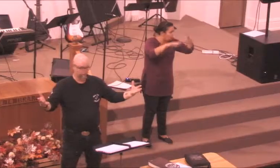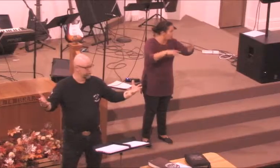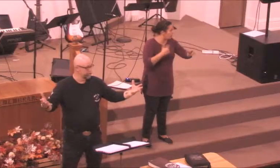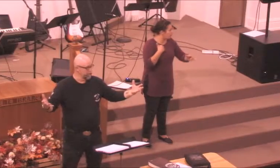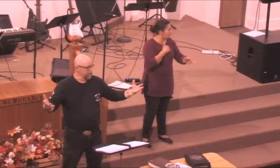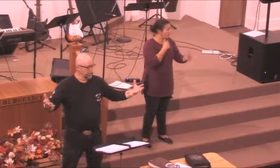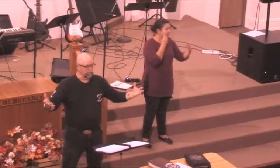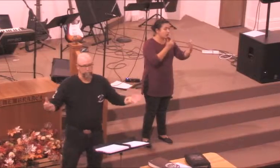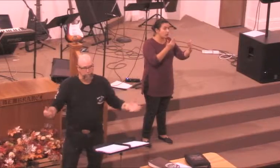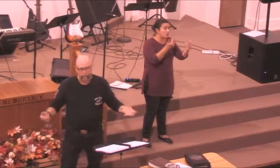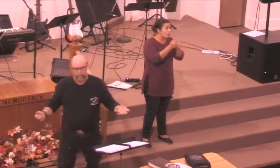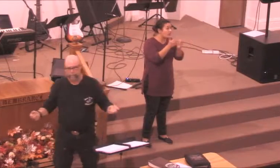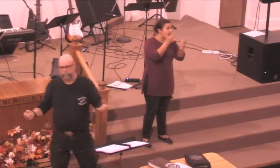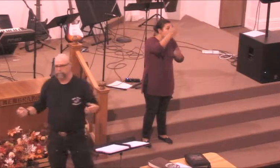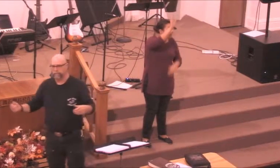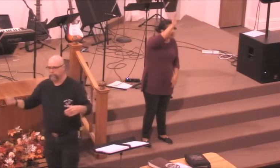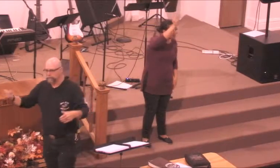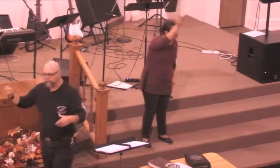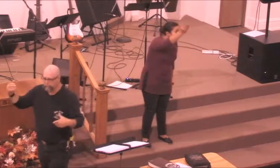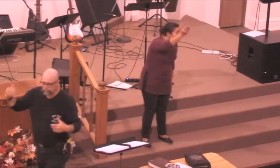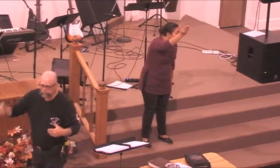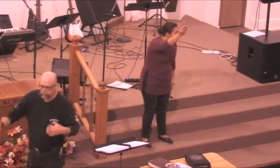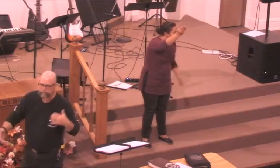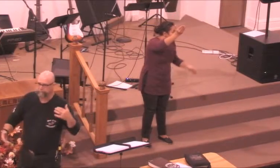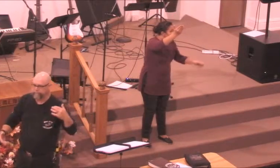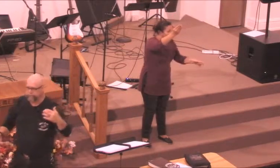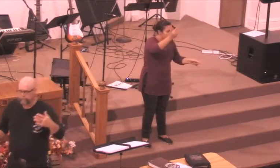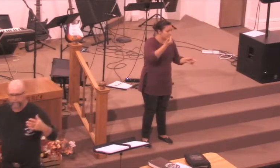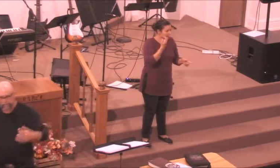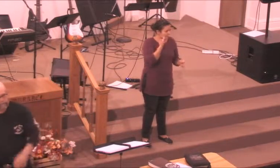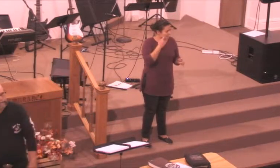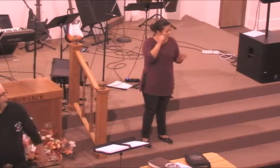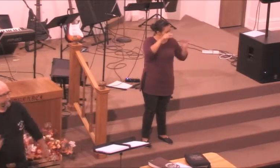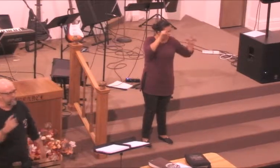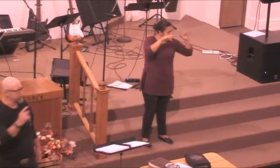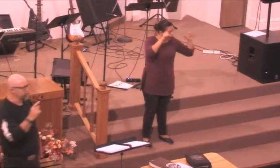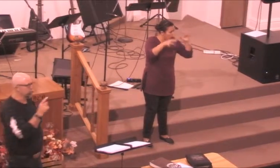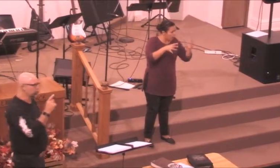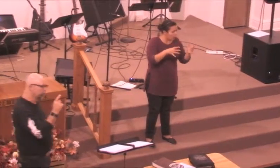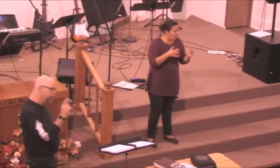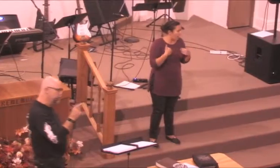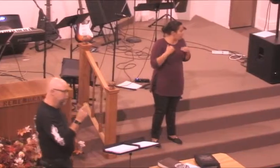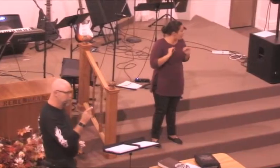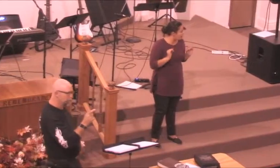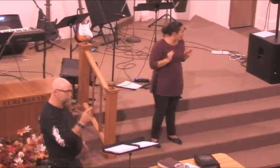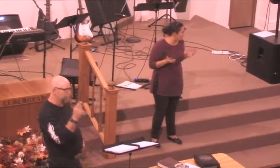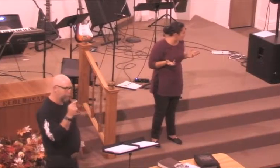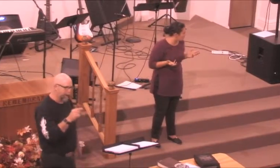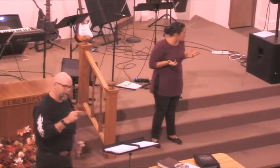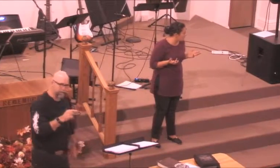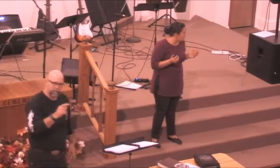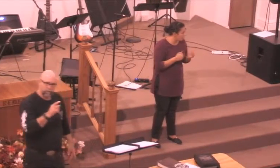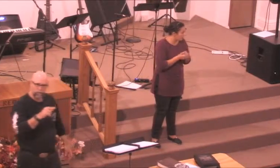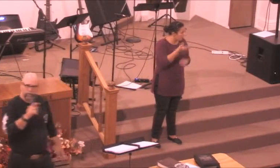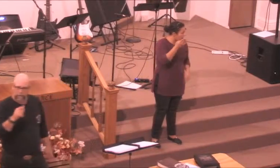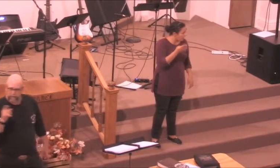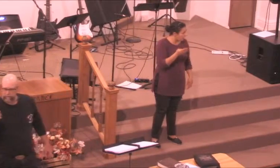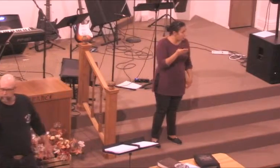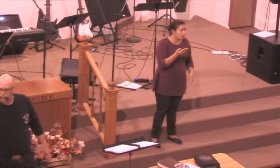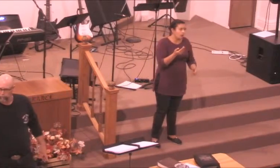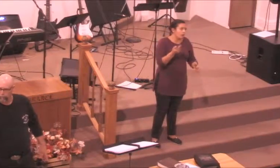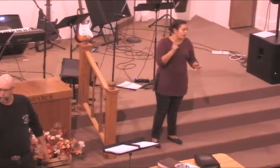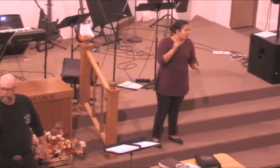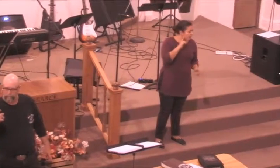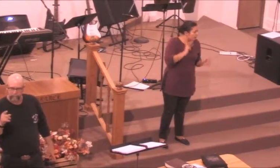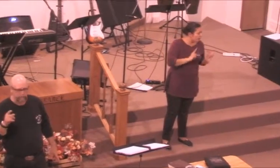would be there. You know, I always hear people say, well, I'm thankful for my wife, I'm thankful for my kids. That's true, but who gave